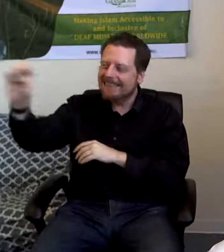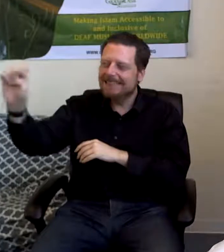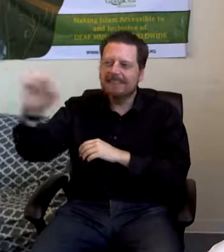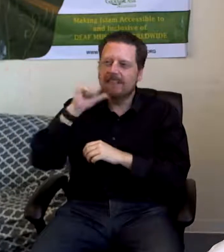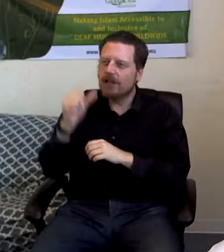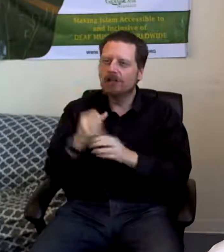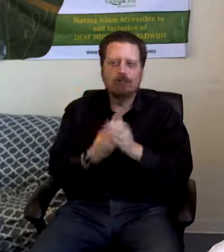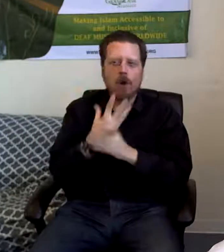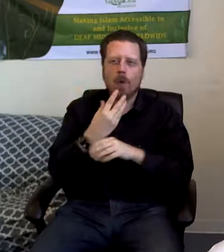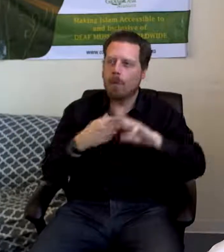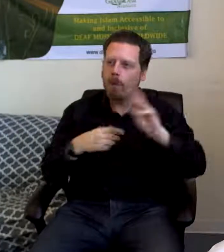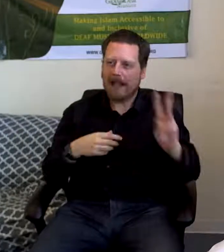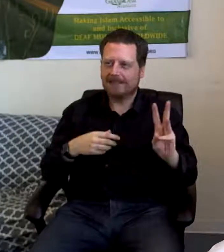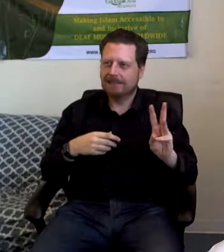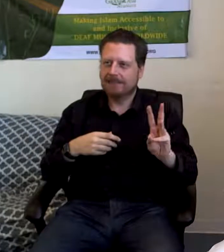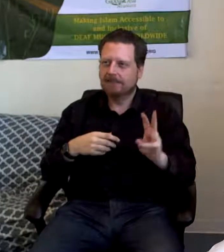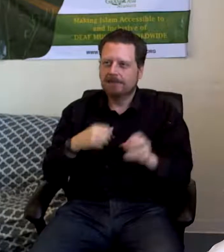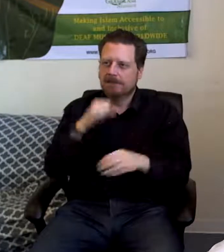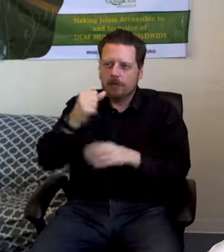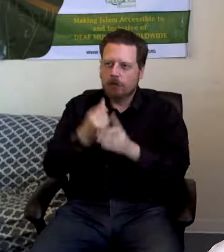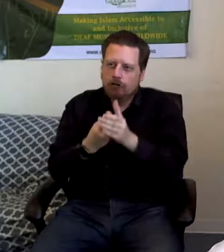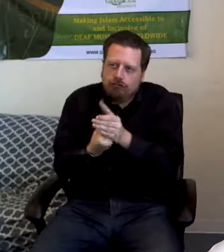far west.